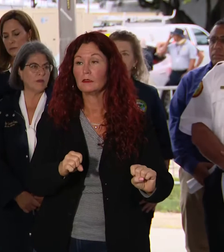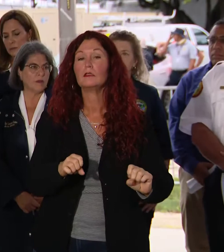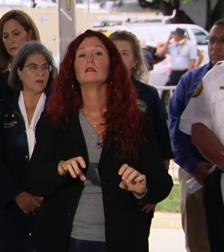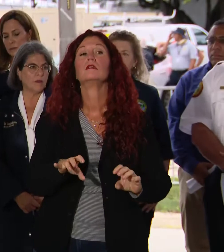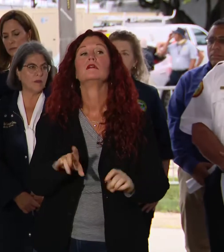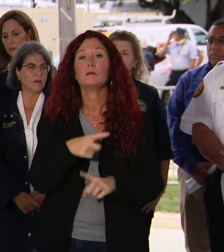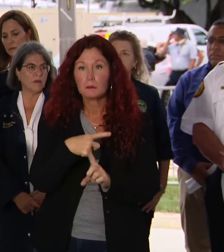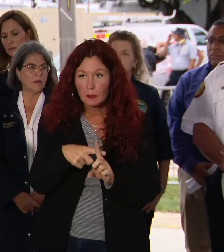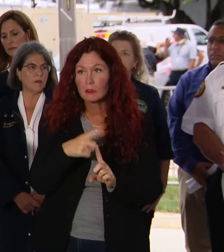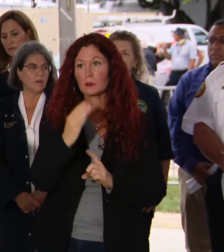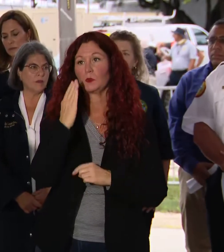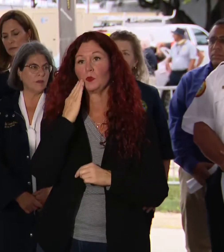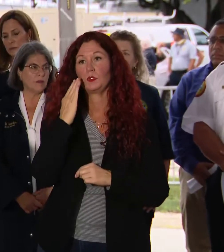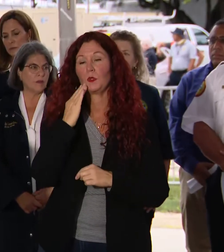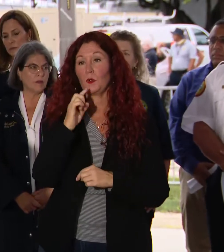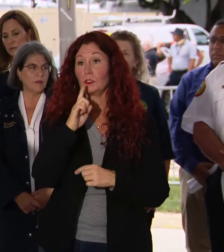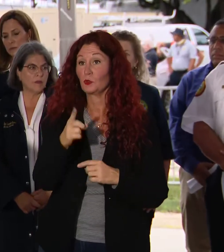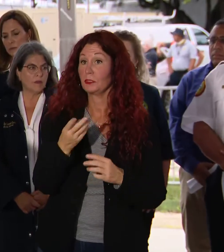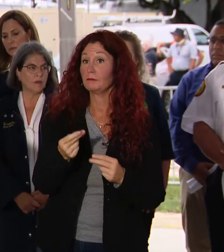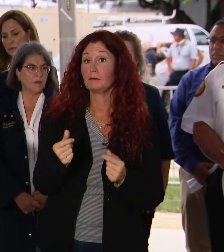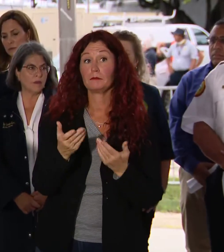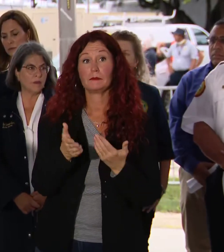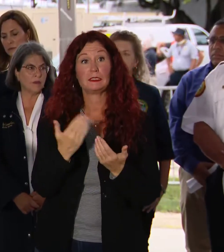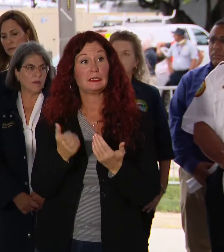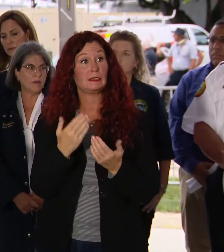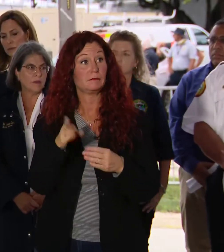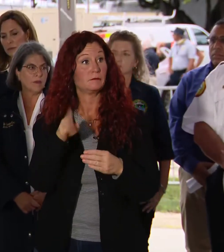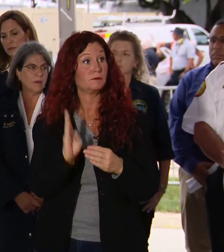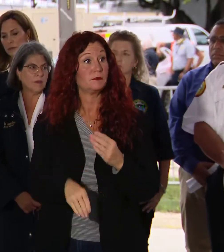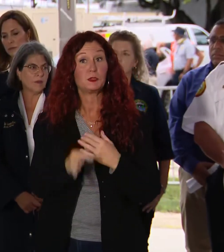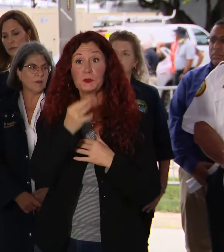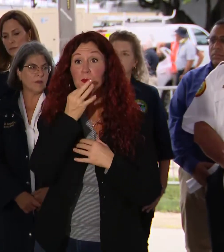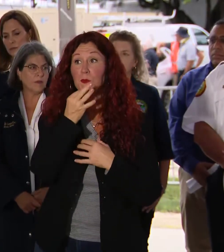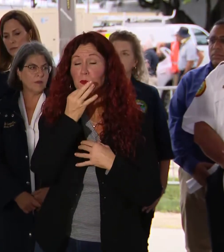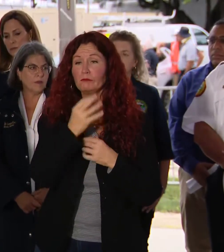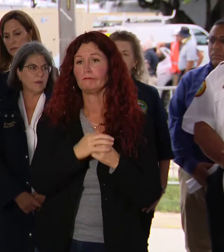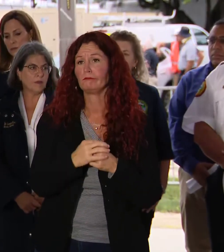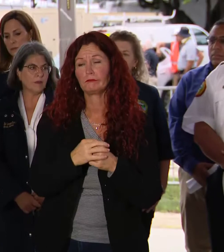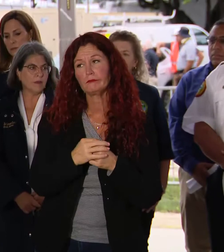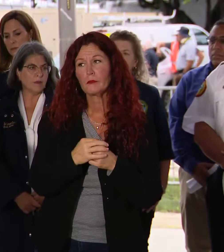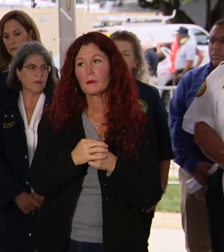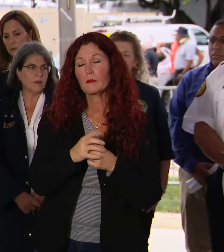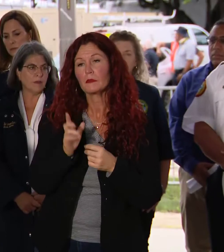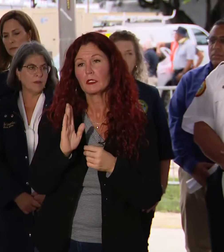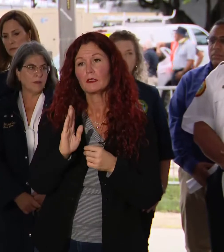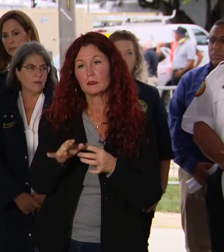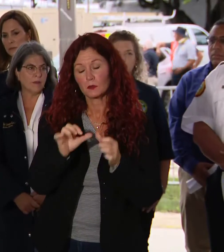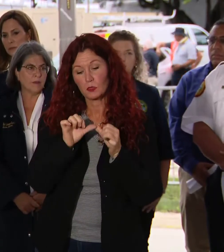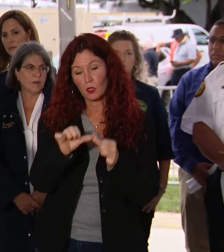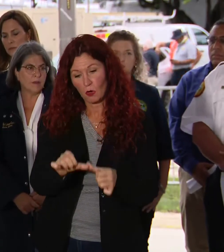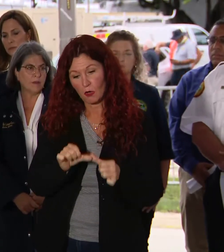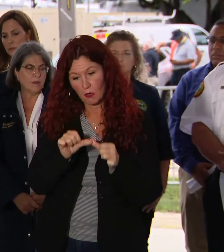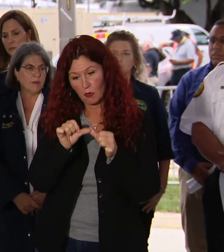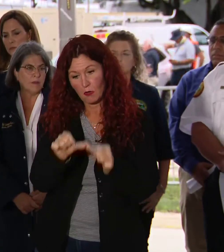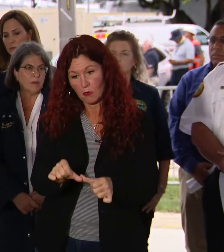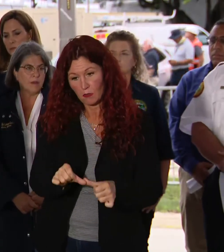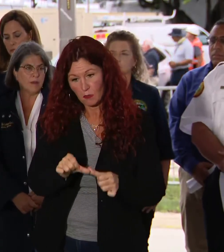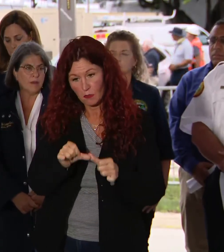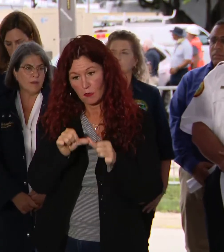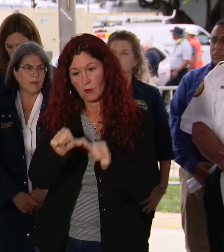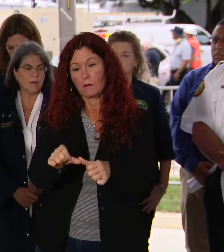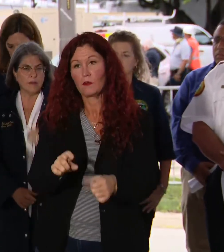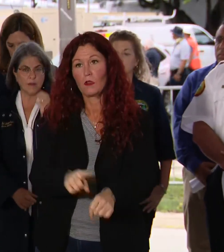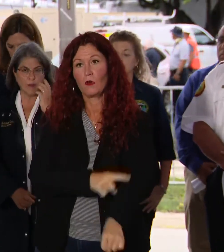have a number of long haul issues where families I talked with today said they're getting dinged by their